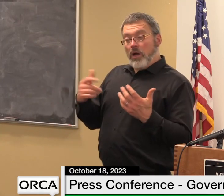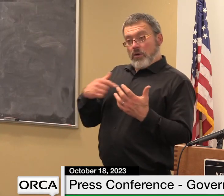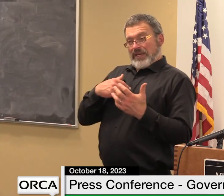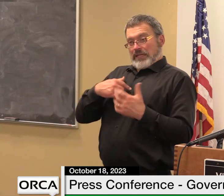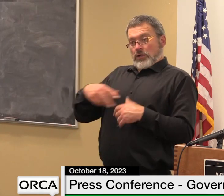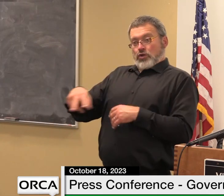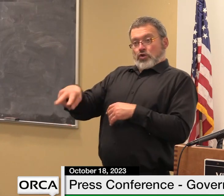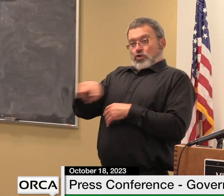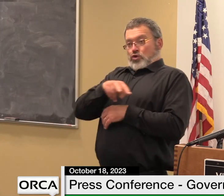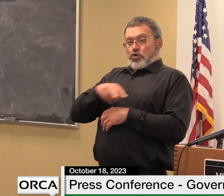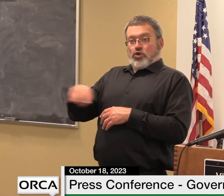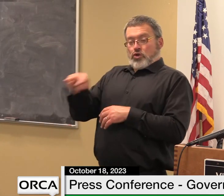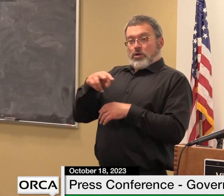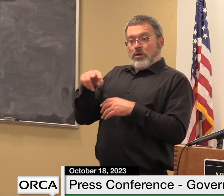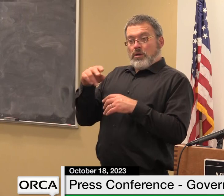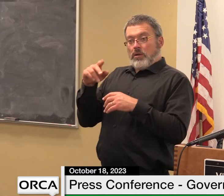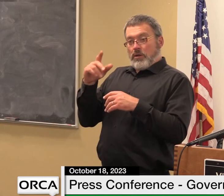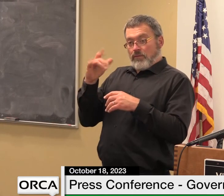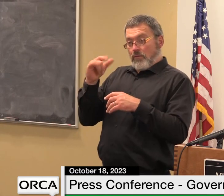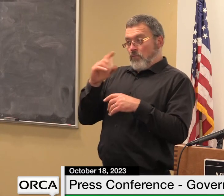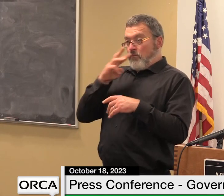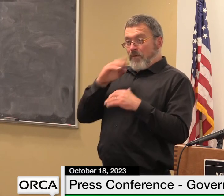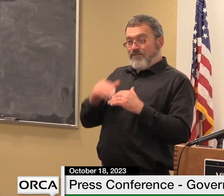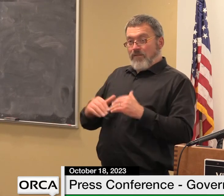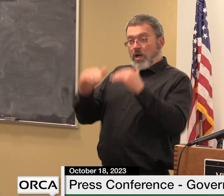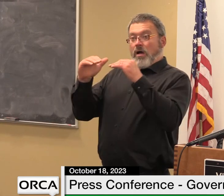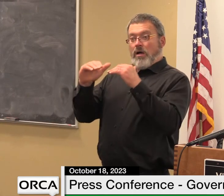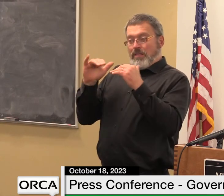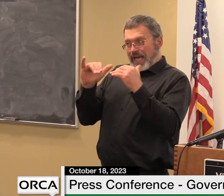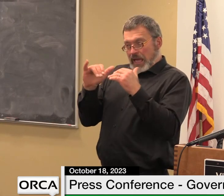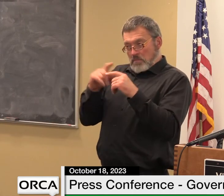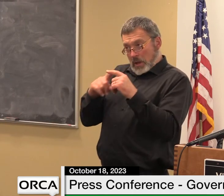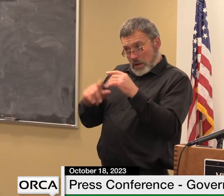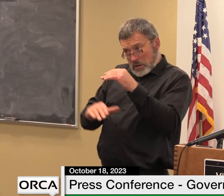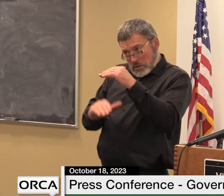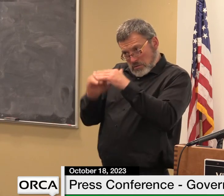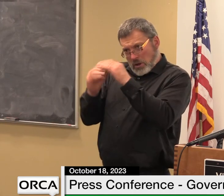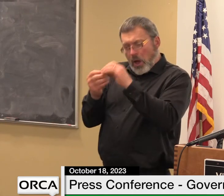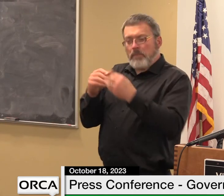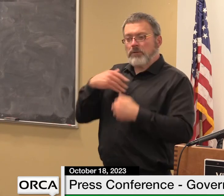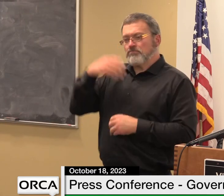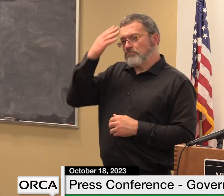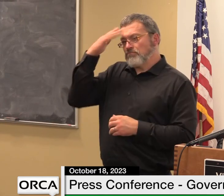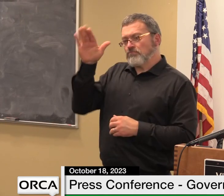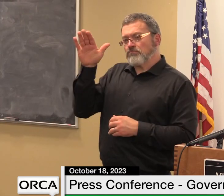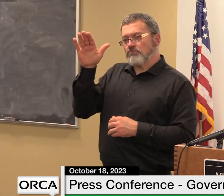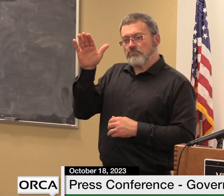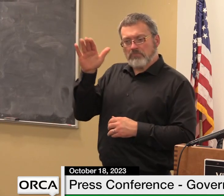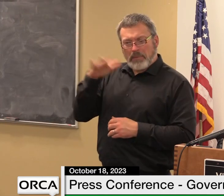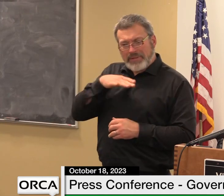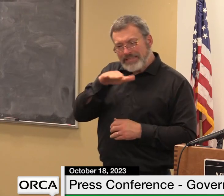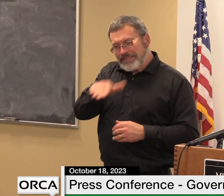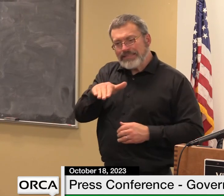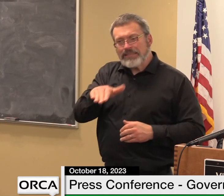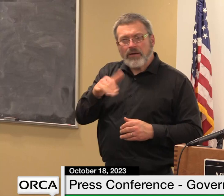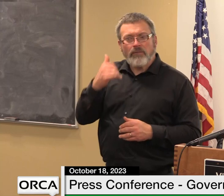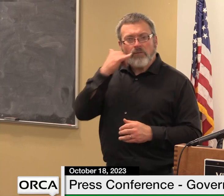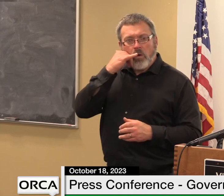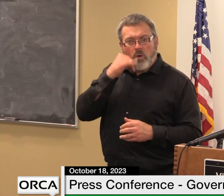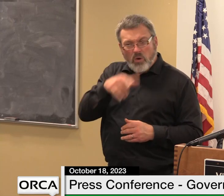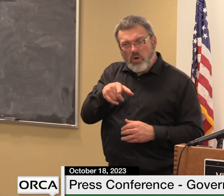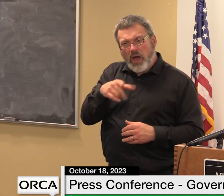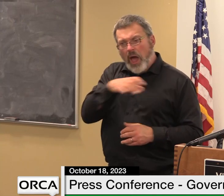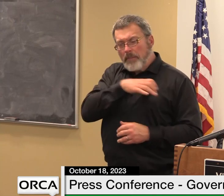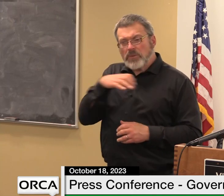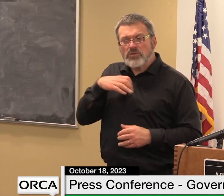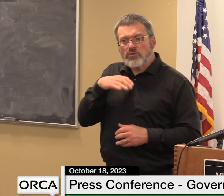displaced due to flood. I'm not sure about that. But Secretary Samuelson, is she on? Did you hear the question, Secretary